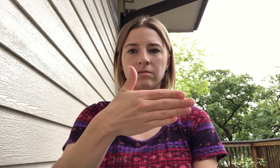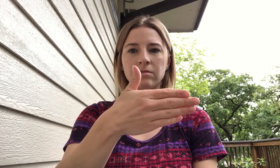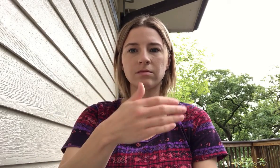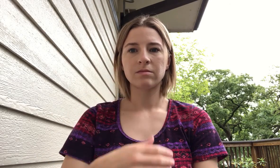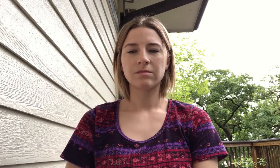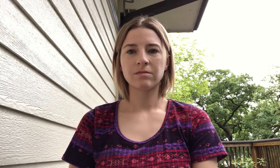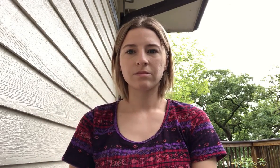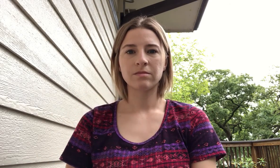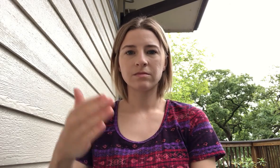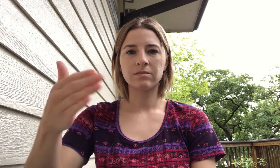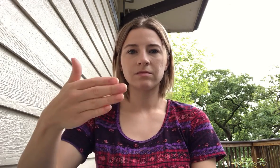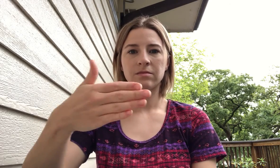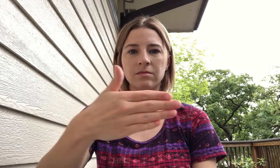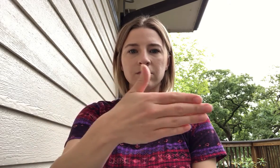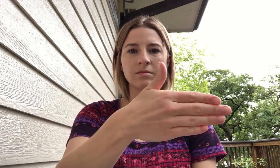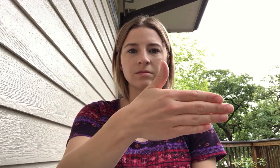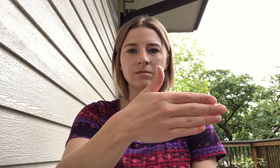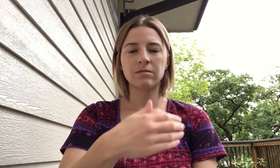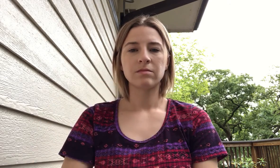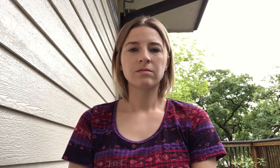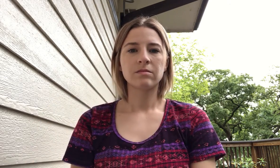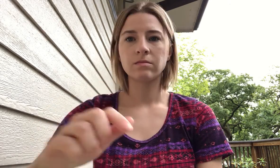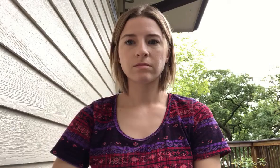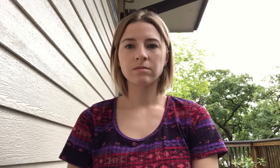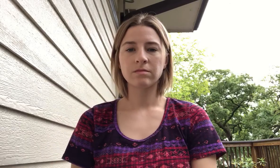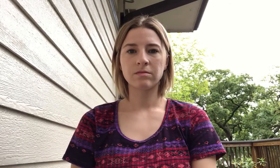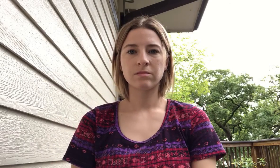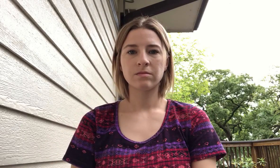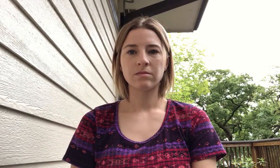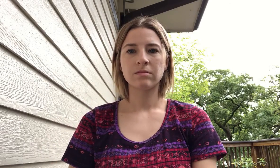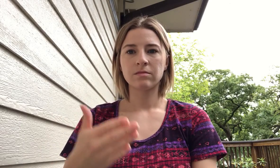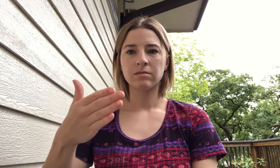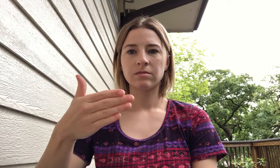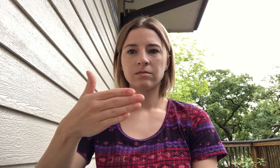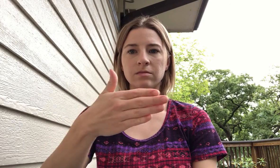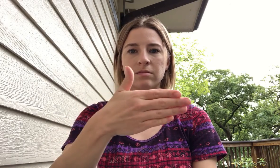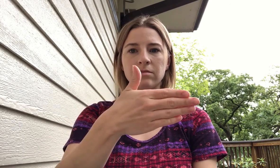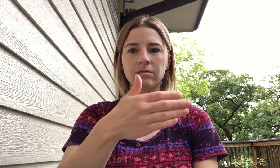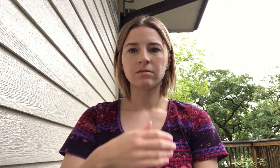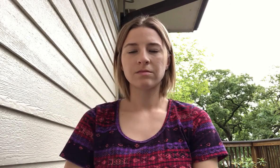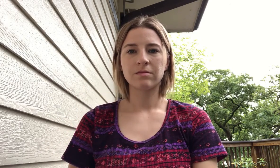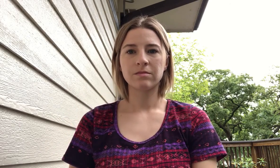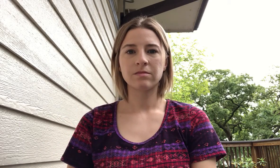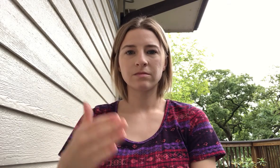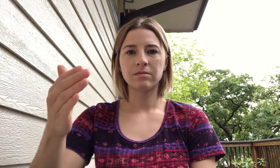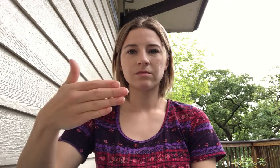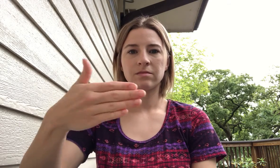together. Hold the hand with the fingers facing forward and then shimmy your hand as you move it forward.